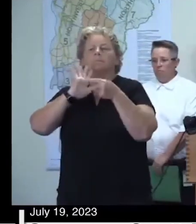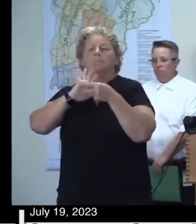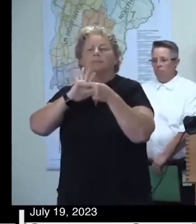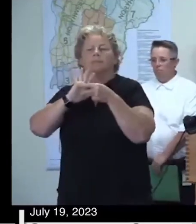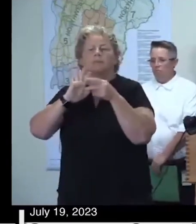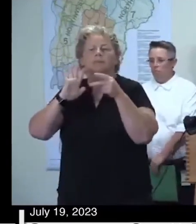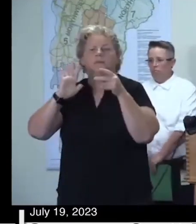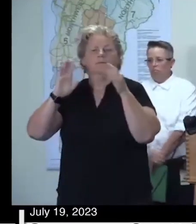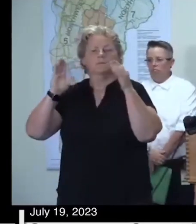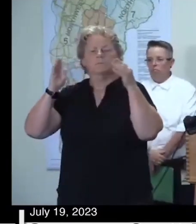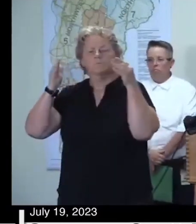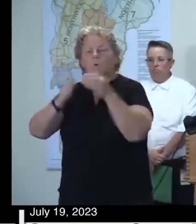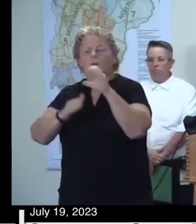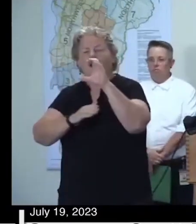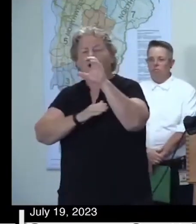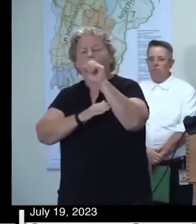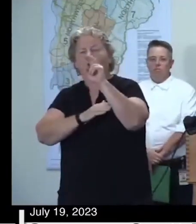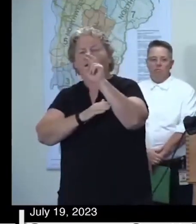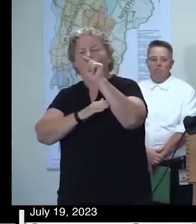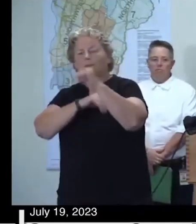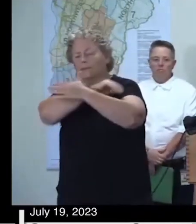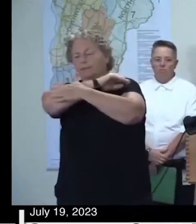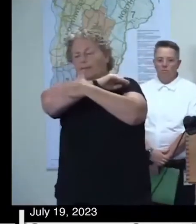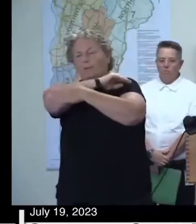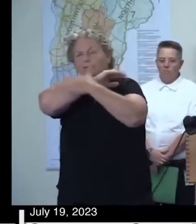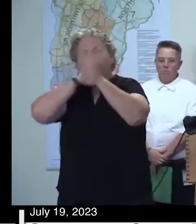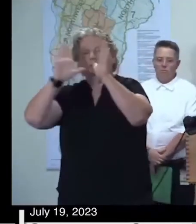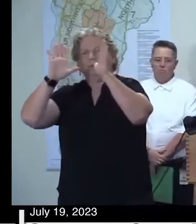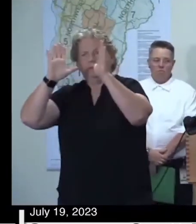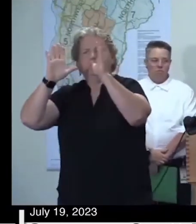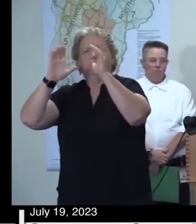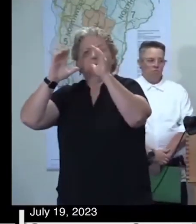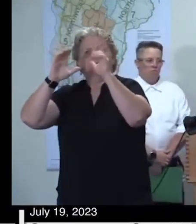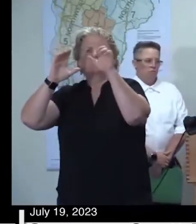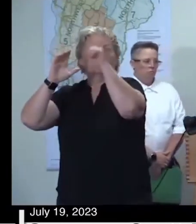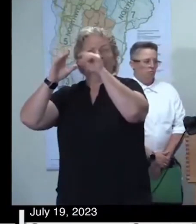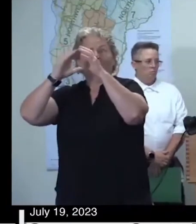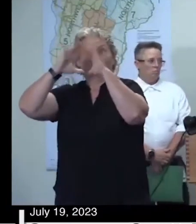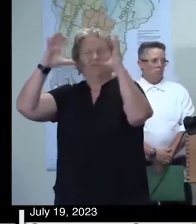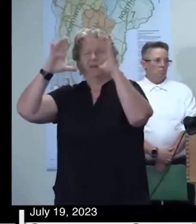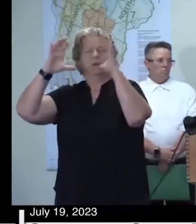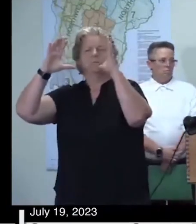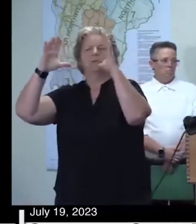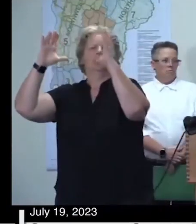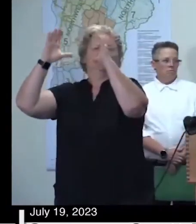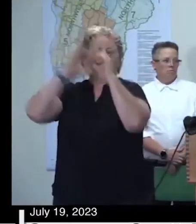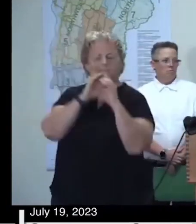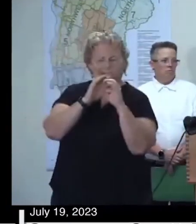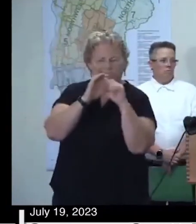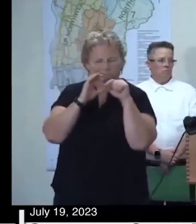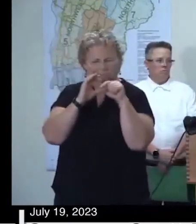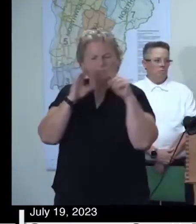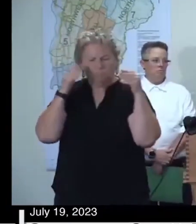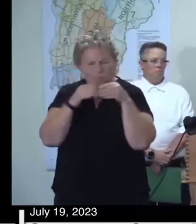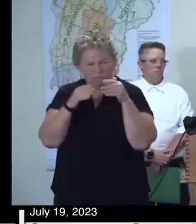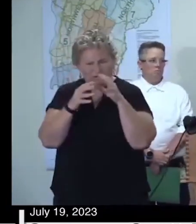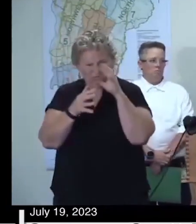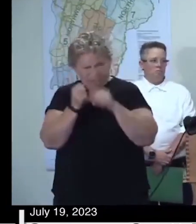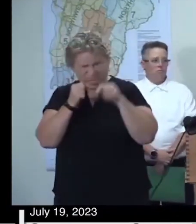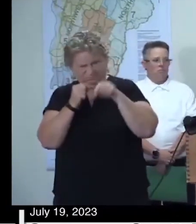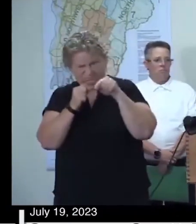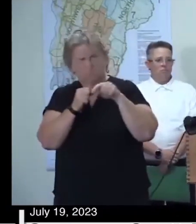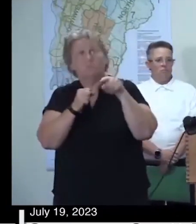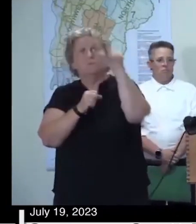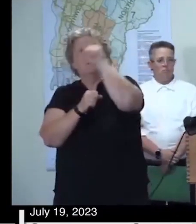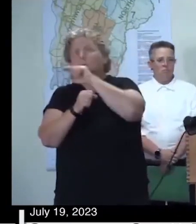really hard hit area, it does not discount the county from being eligible for assistance, for individual assistance.